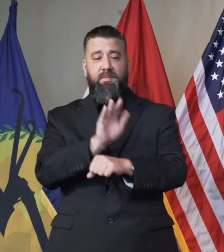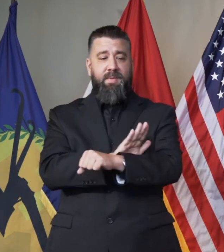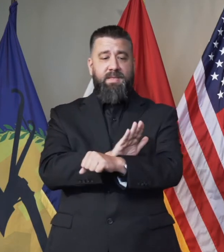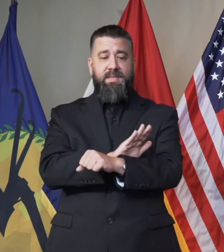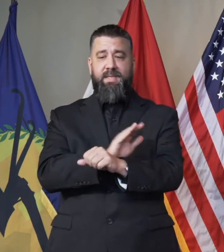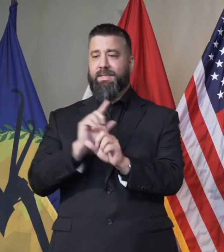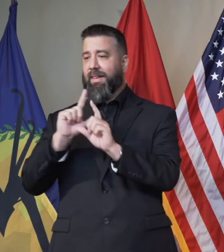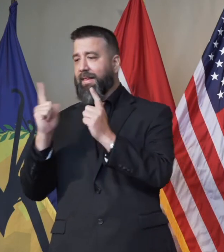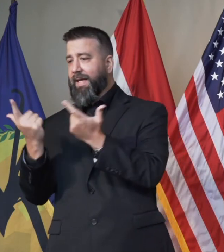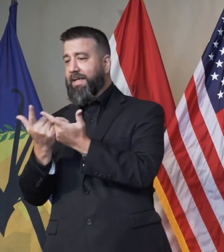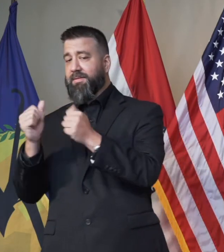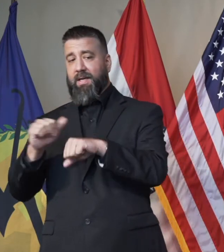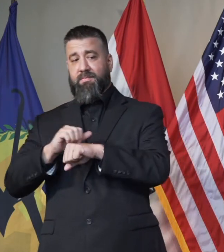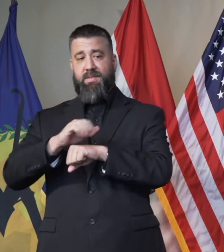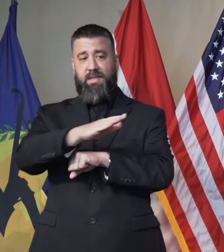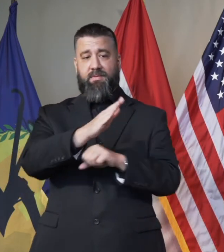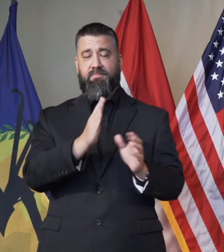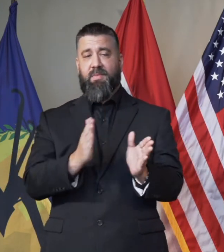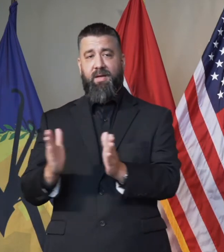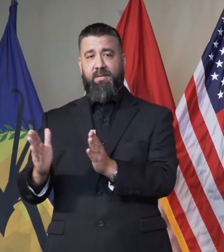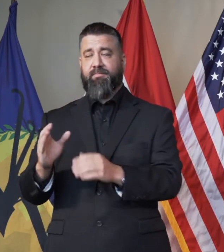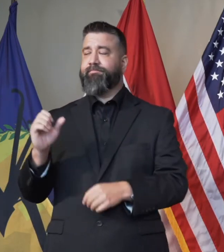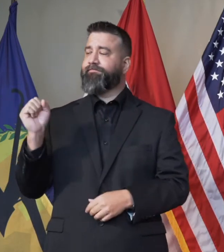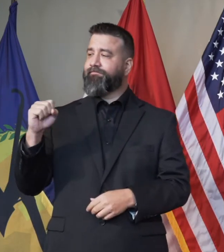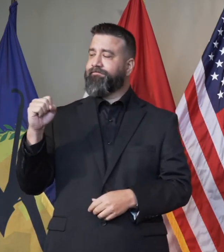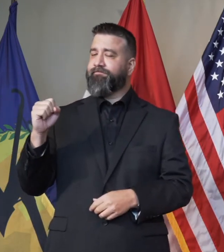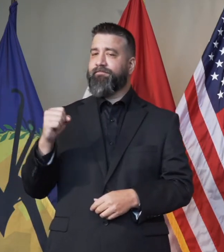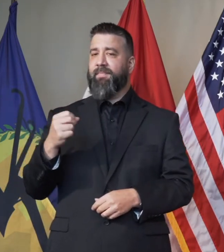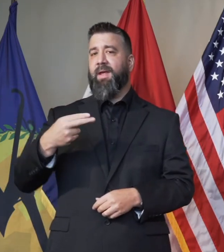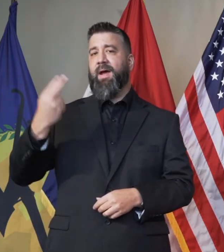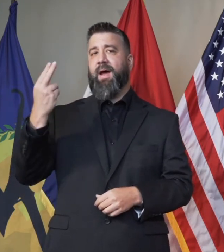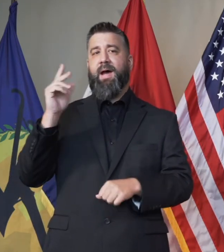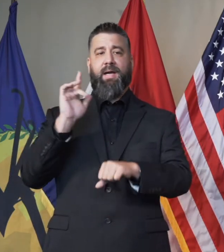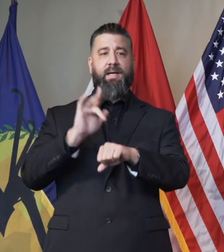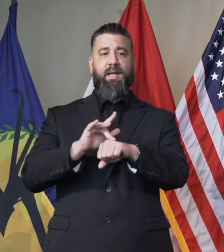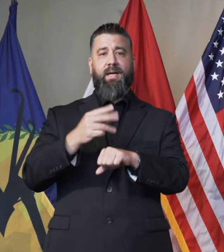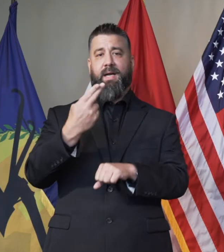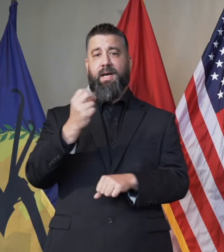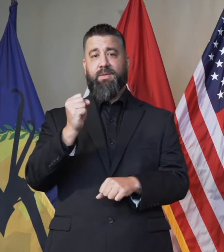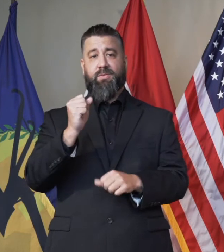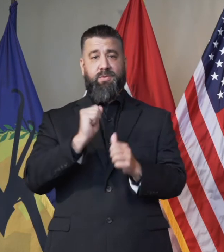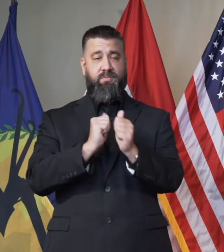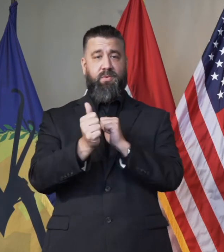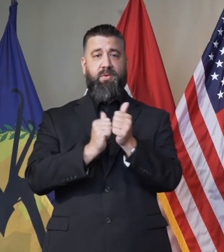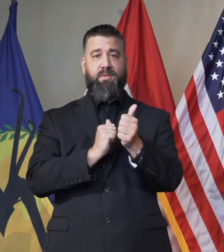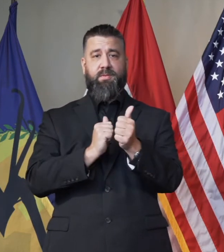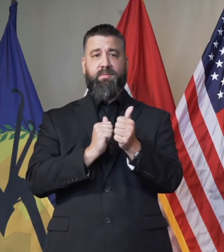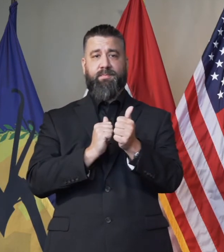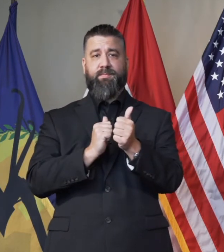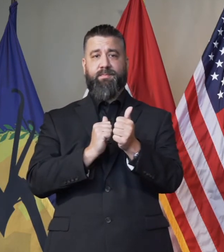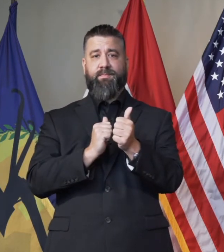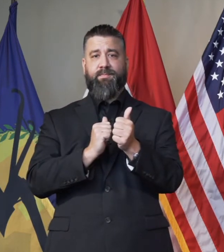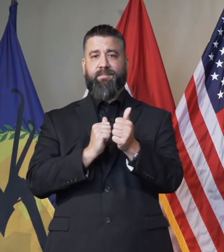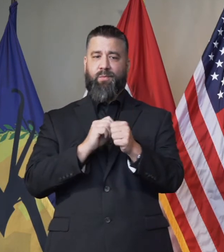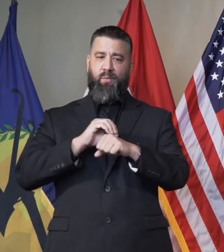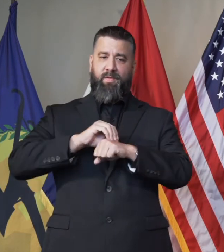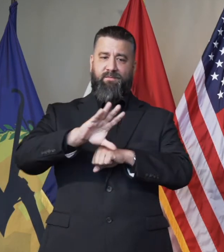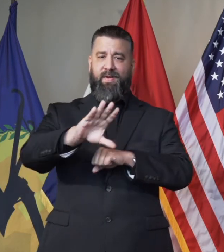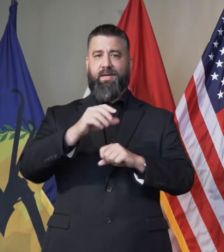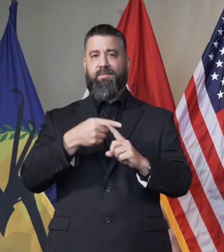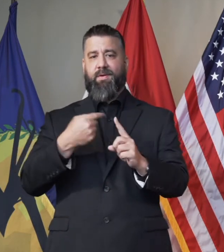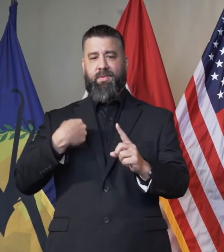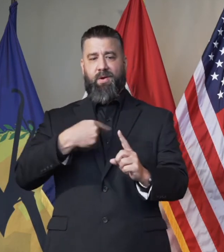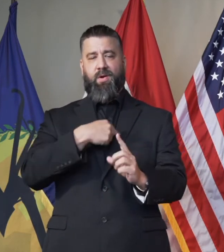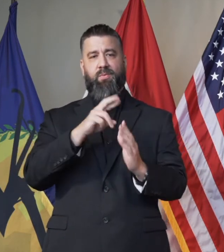that? Yeah, so high contact sports and high school age kids were affected by our guidelines. So anyone